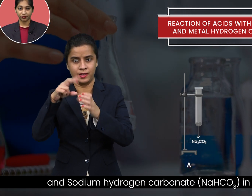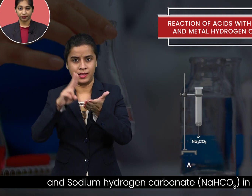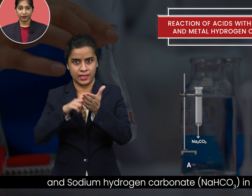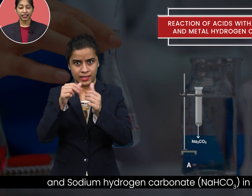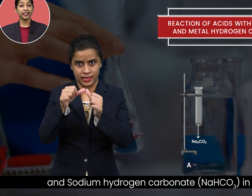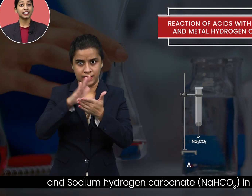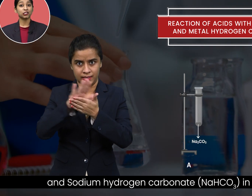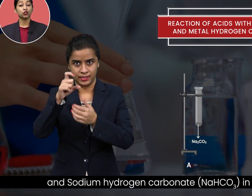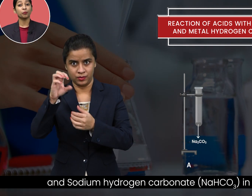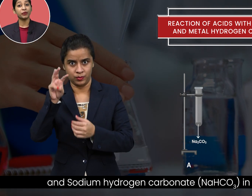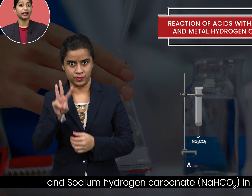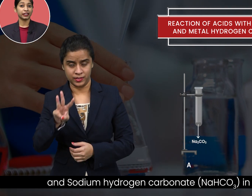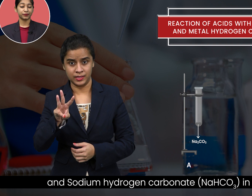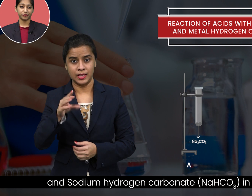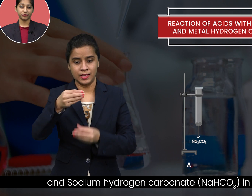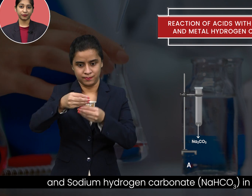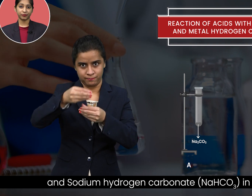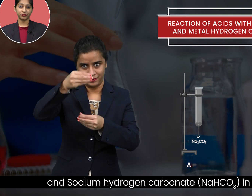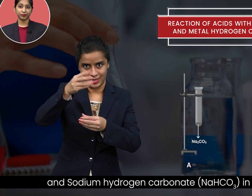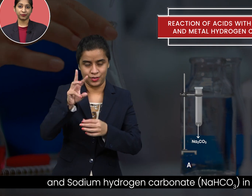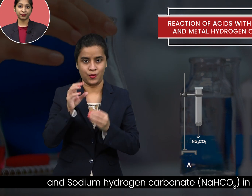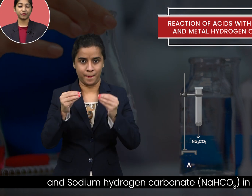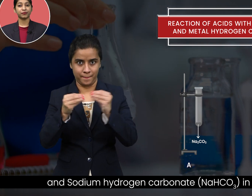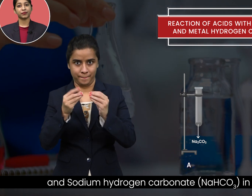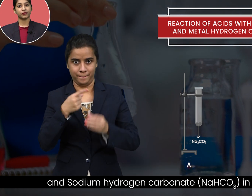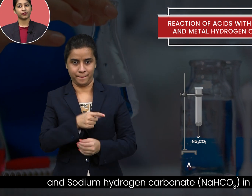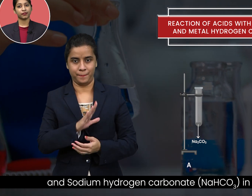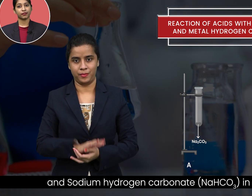NaHCO3, in test tube B.